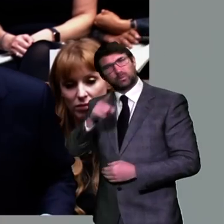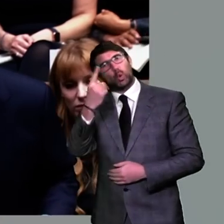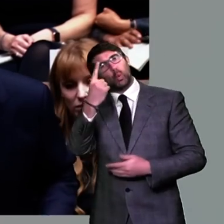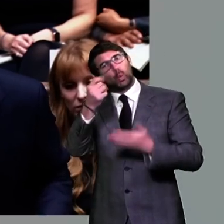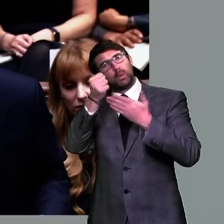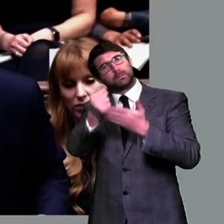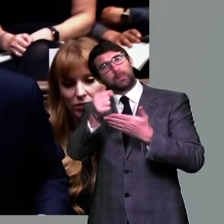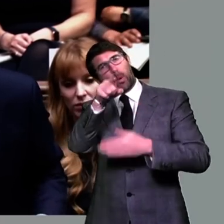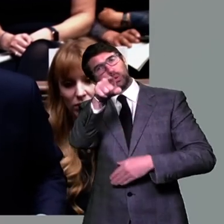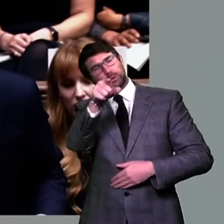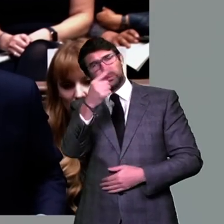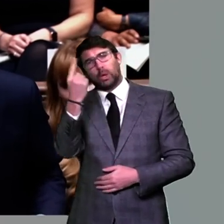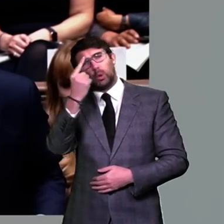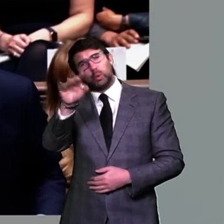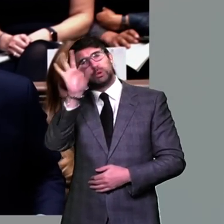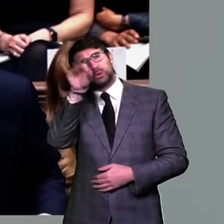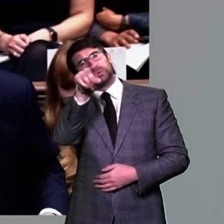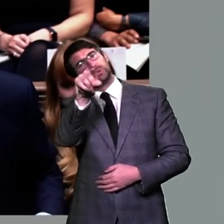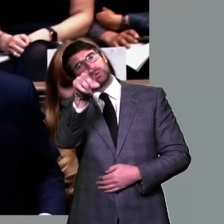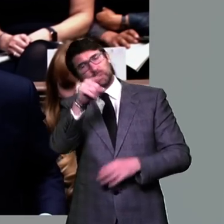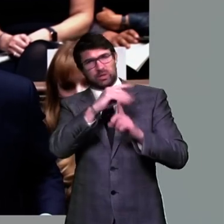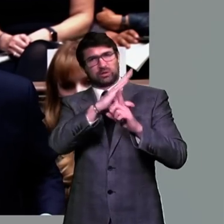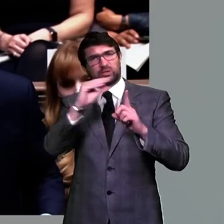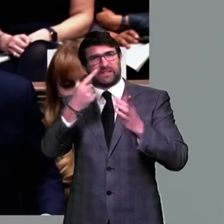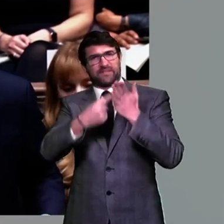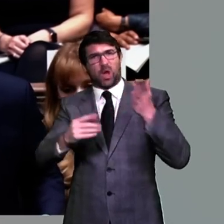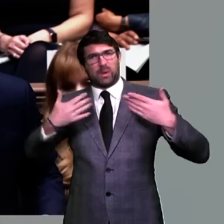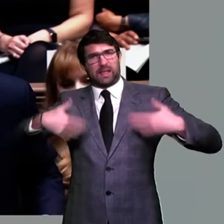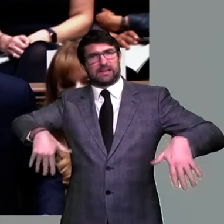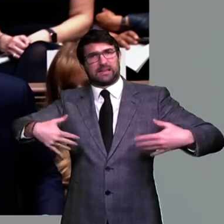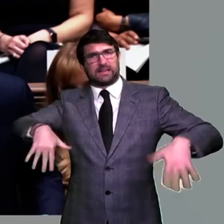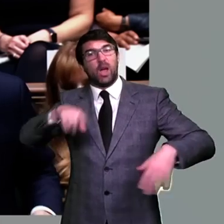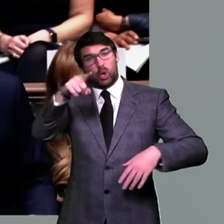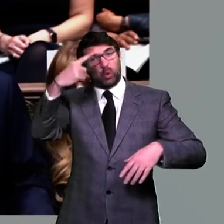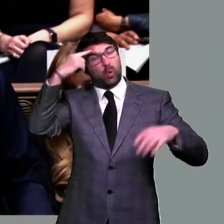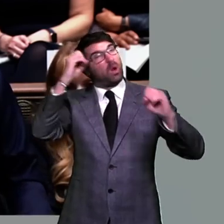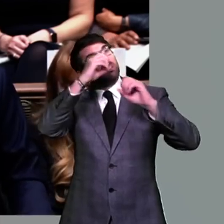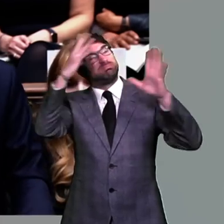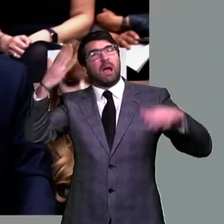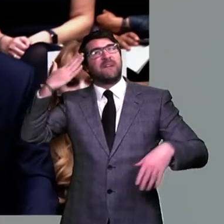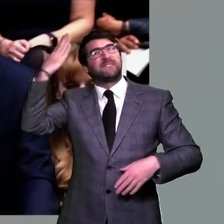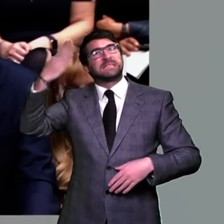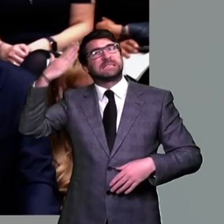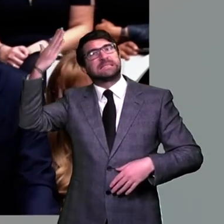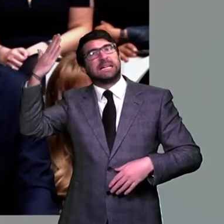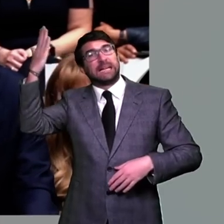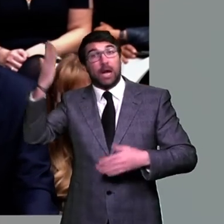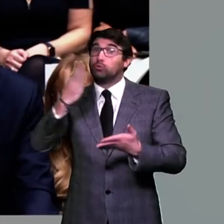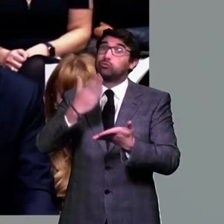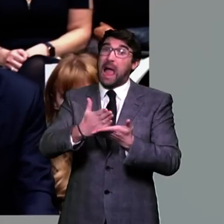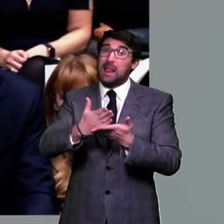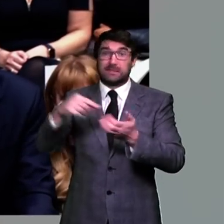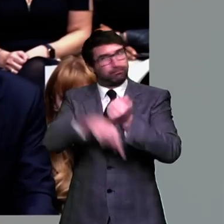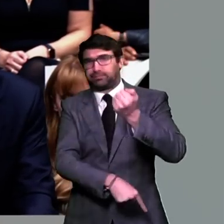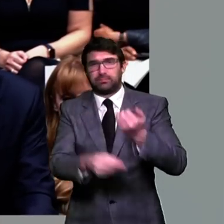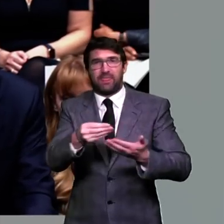a mandate built on fantasy economics, and it ended in disaster. The country's got nothing to show for it except